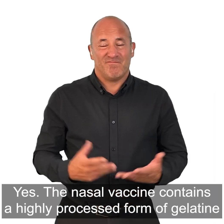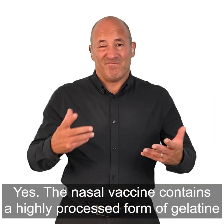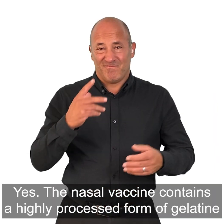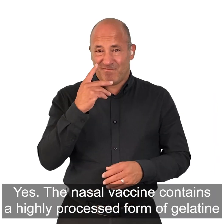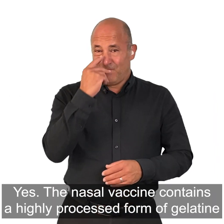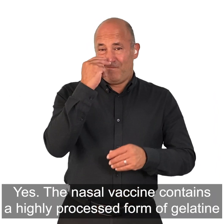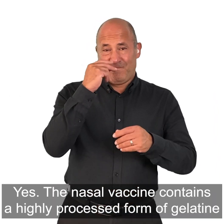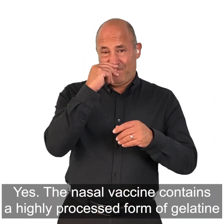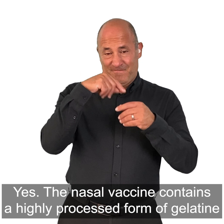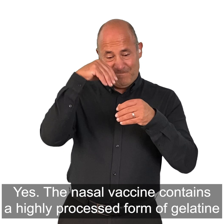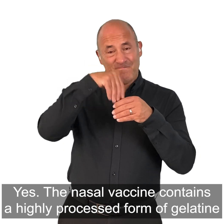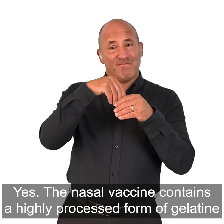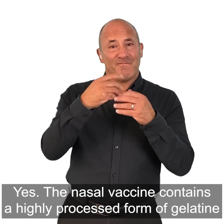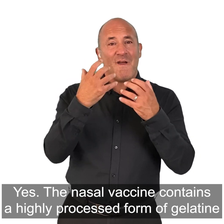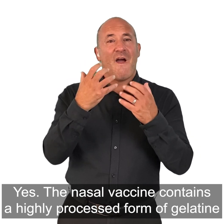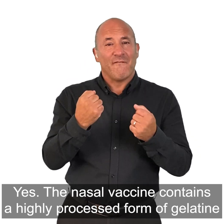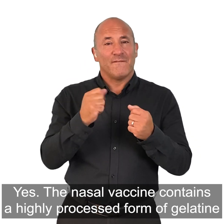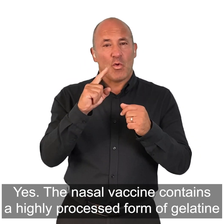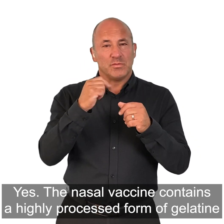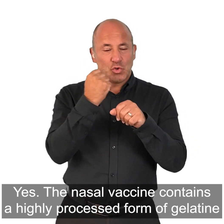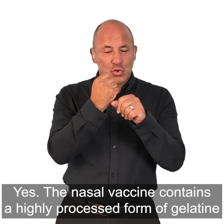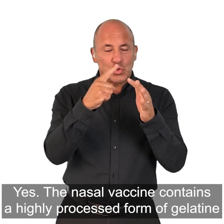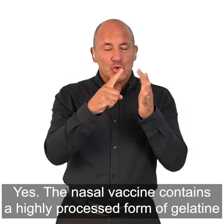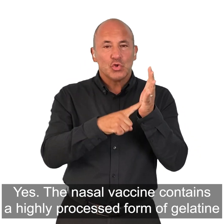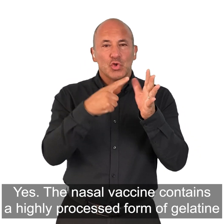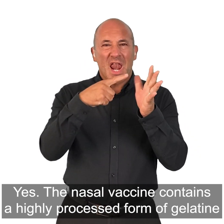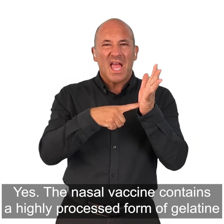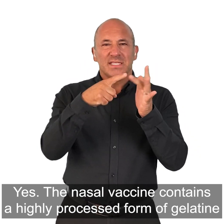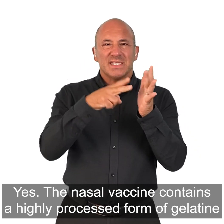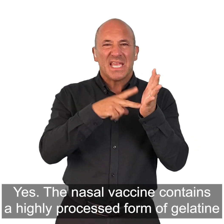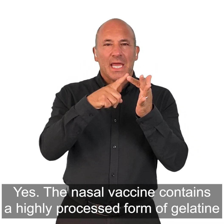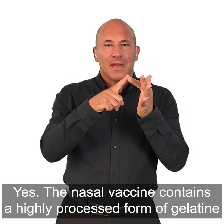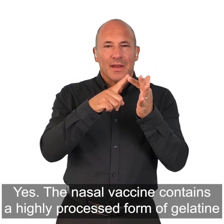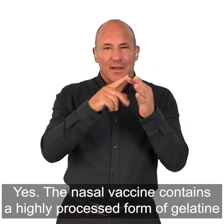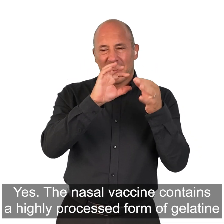Yes, the nasal vaccine contains a highly processed form of gelatine,